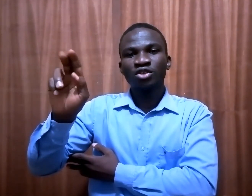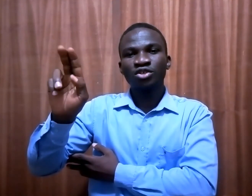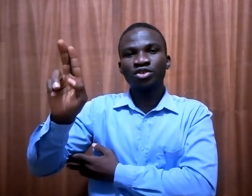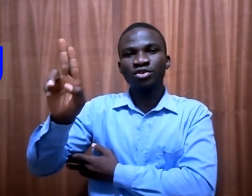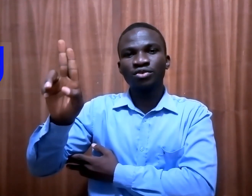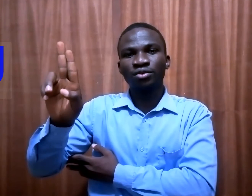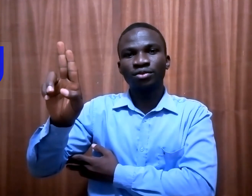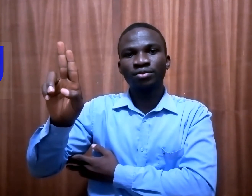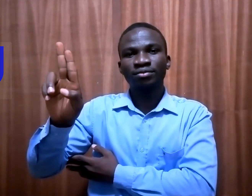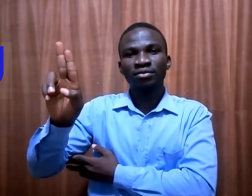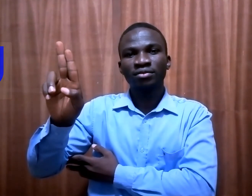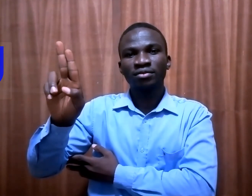U